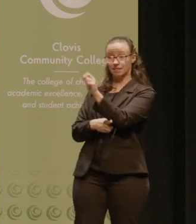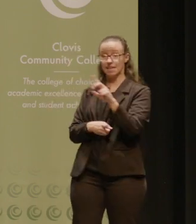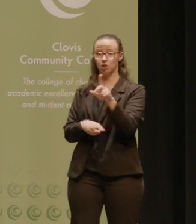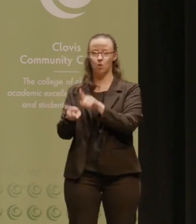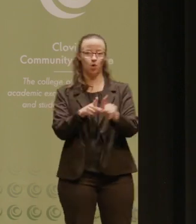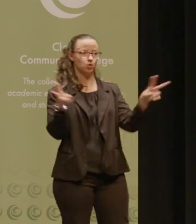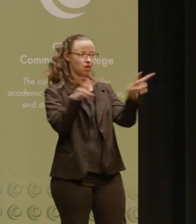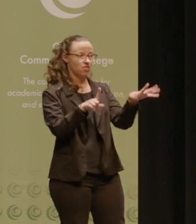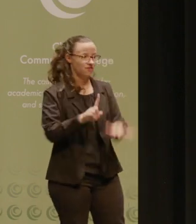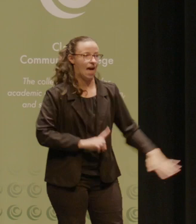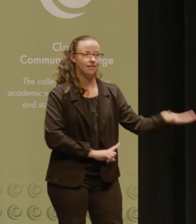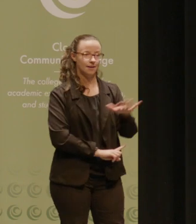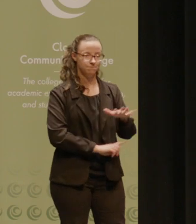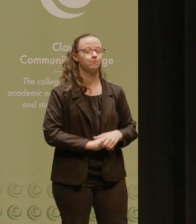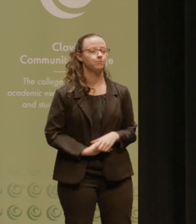our Valley.